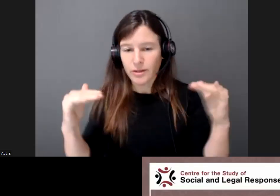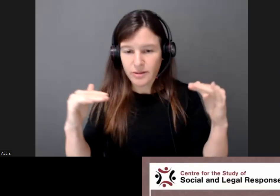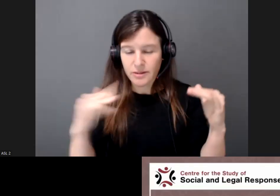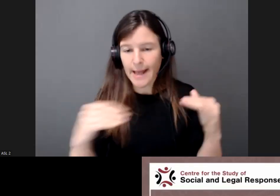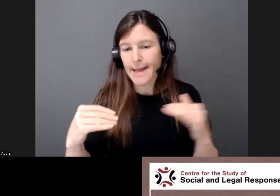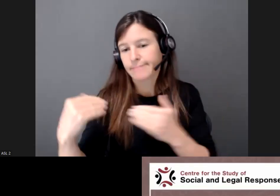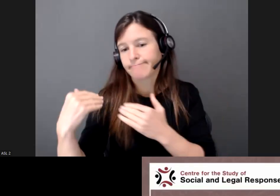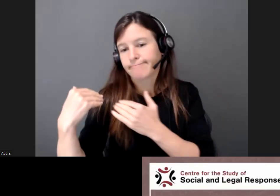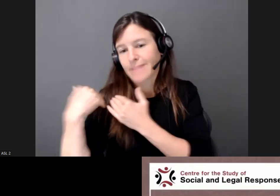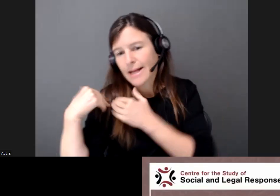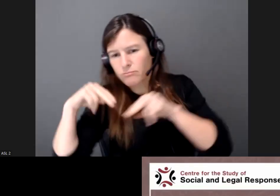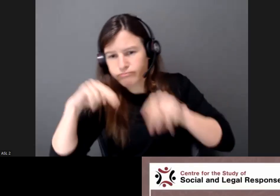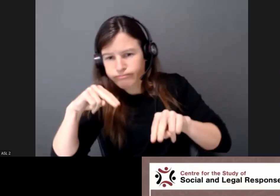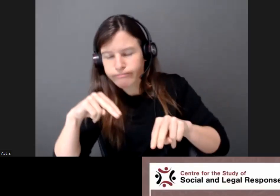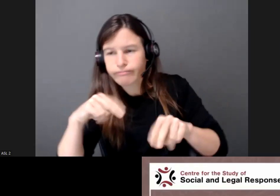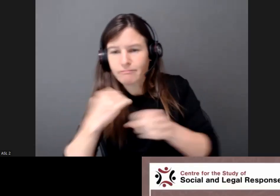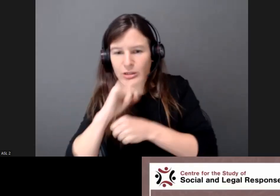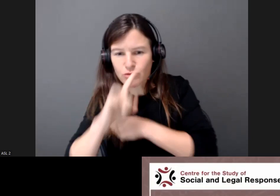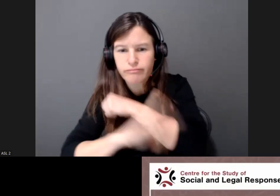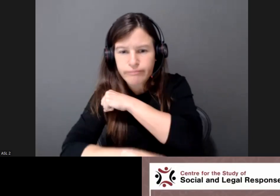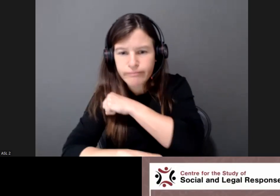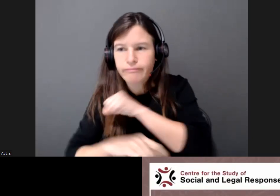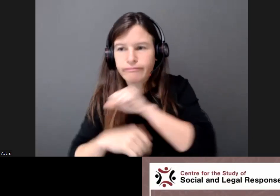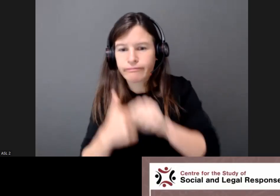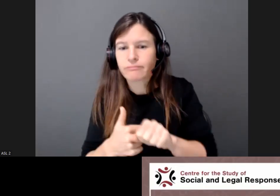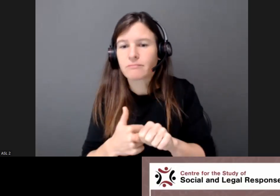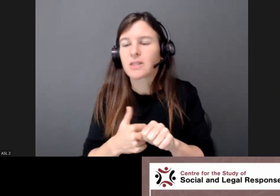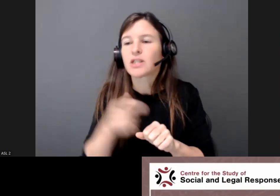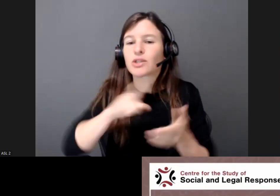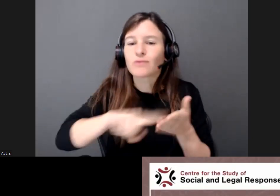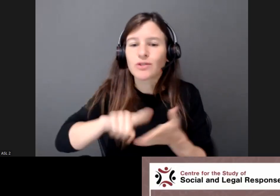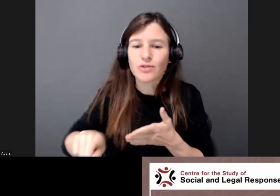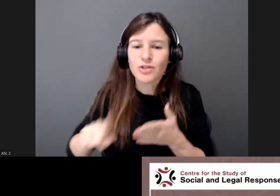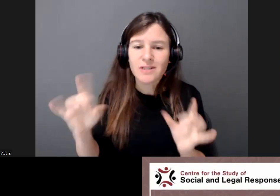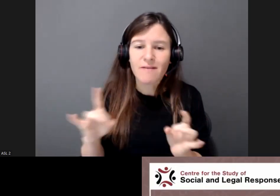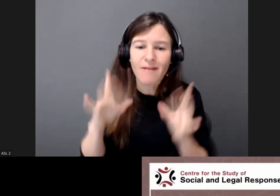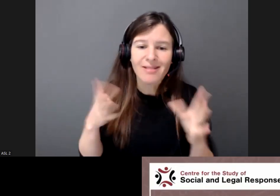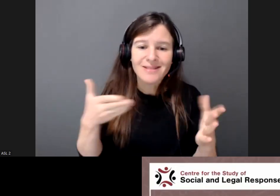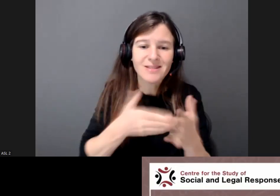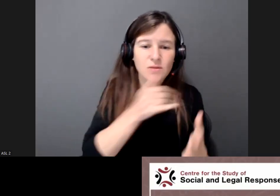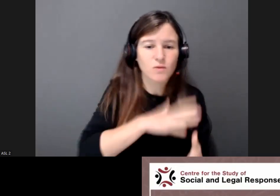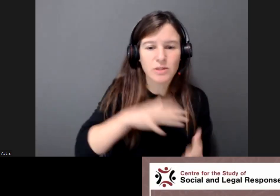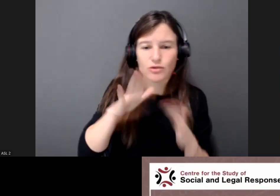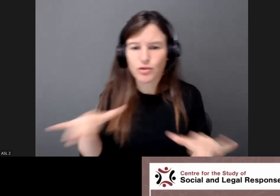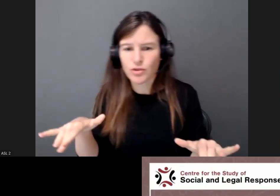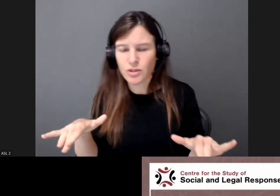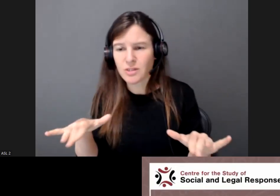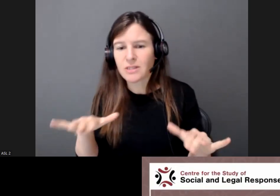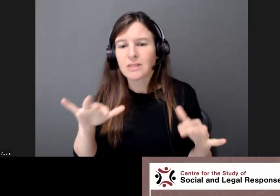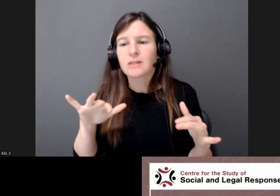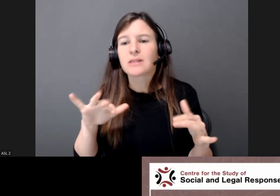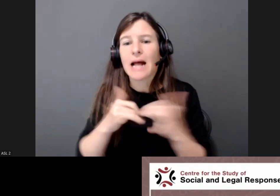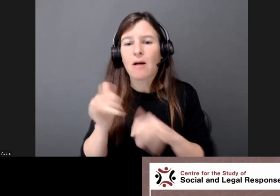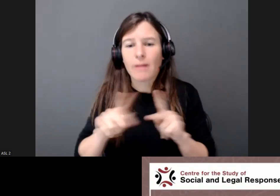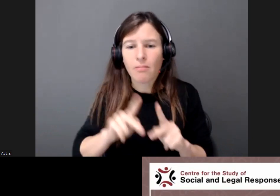Her research examines responses to violence against women and children. She's the co-founder and